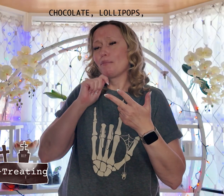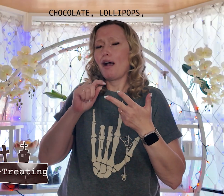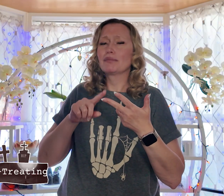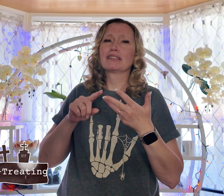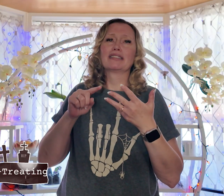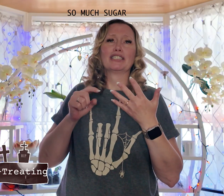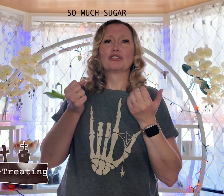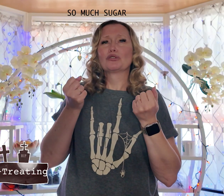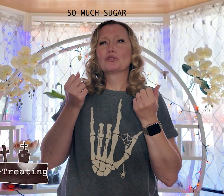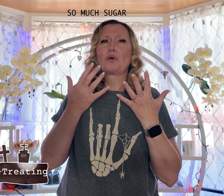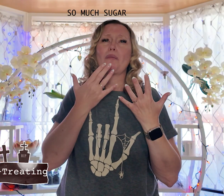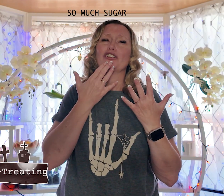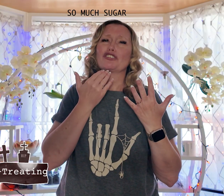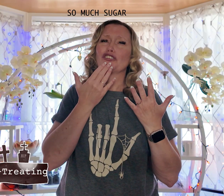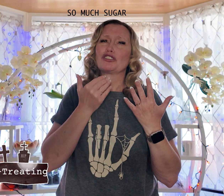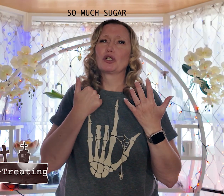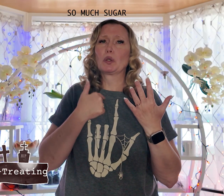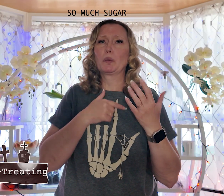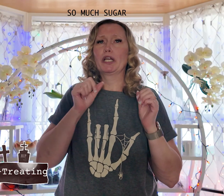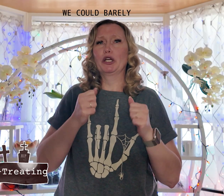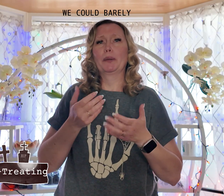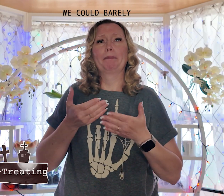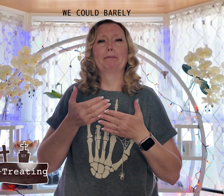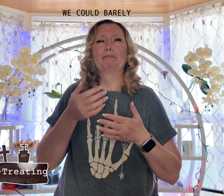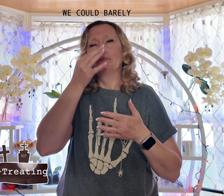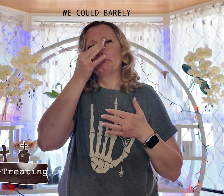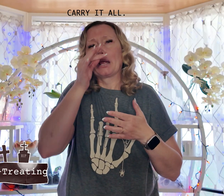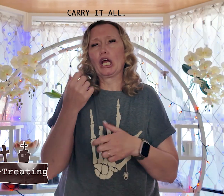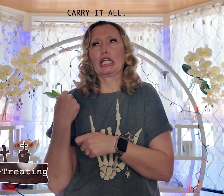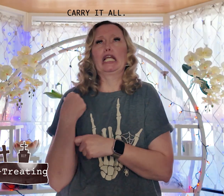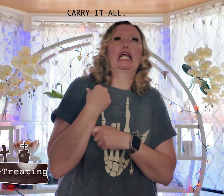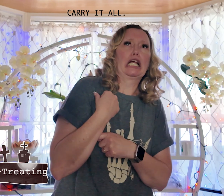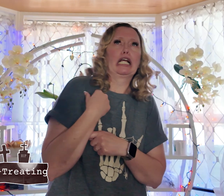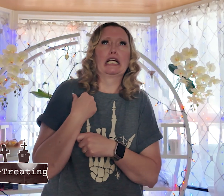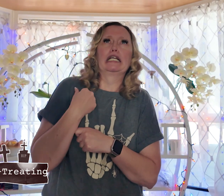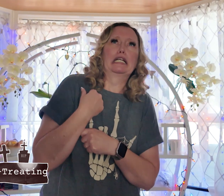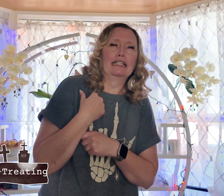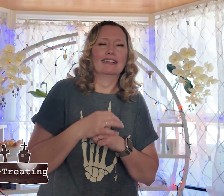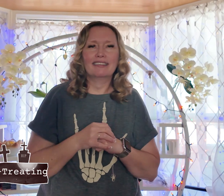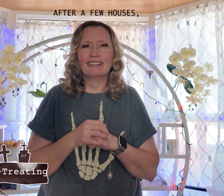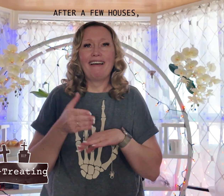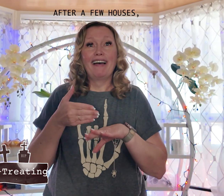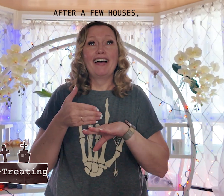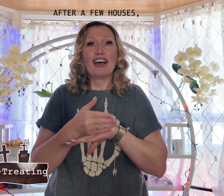lollipops. So much sugar we could barely carry it all. After a